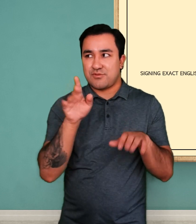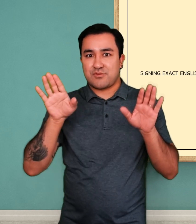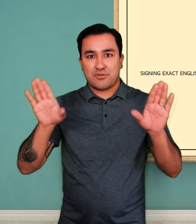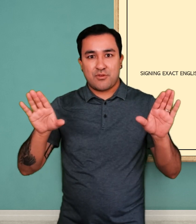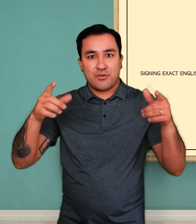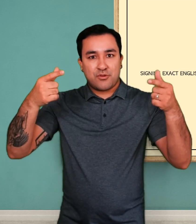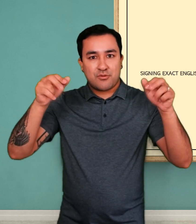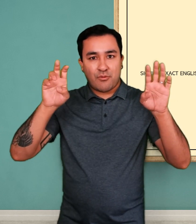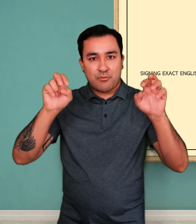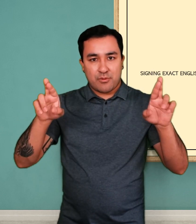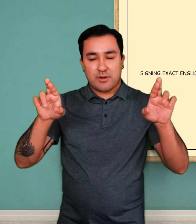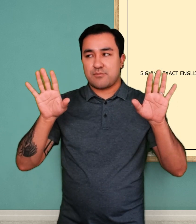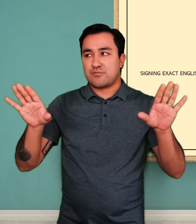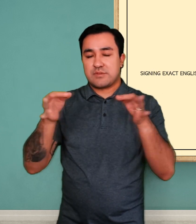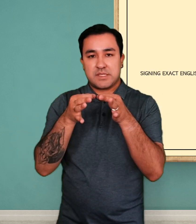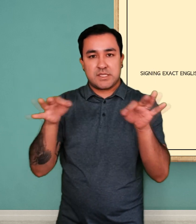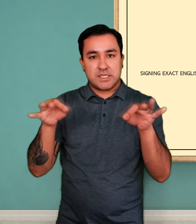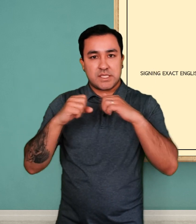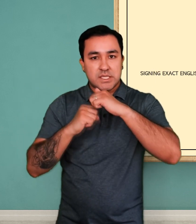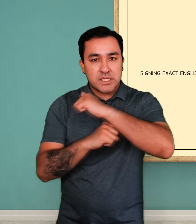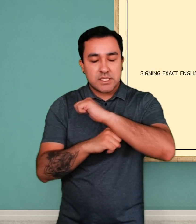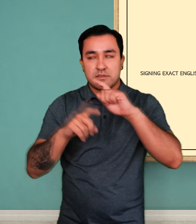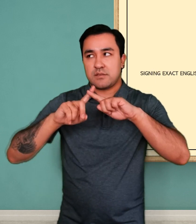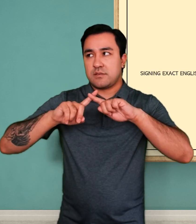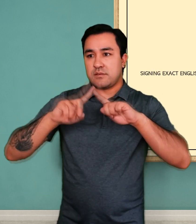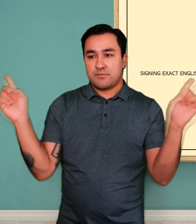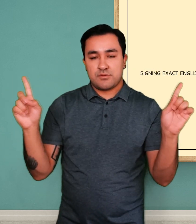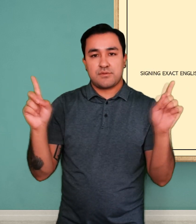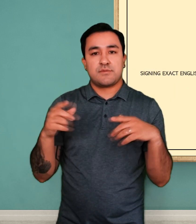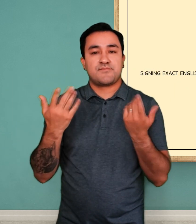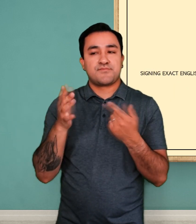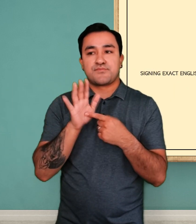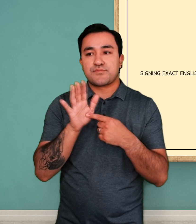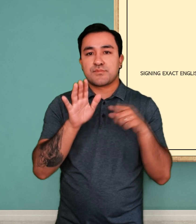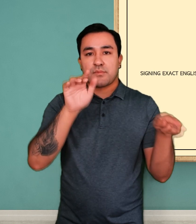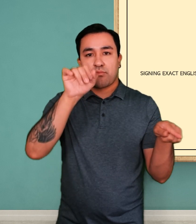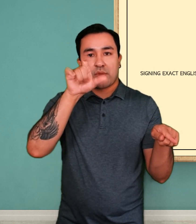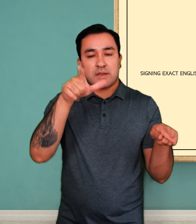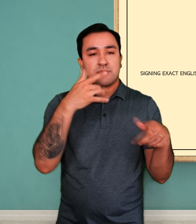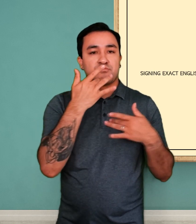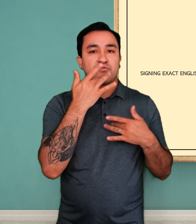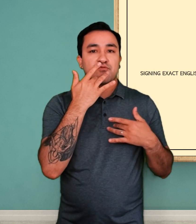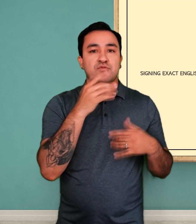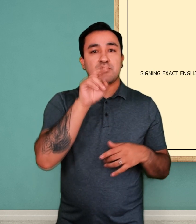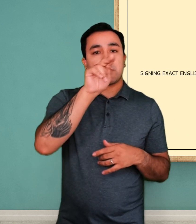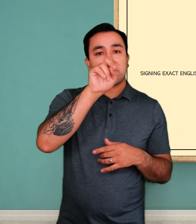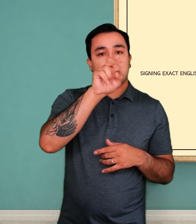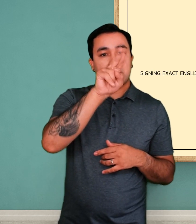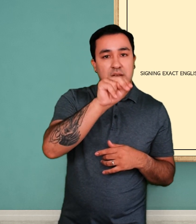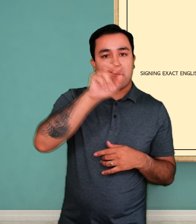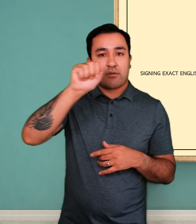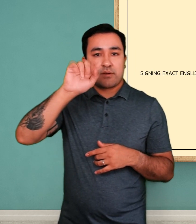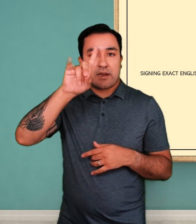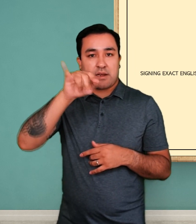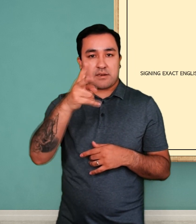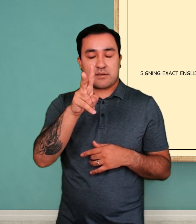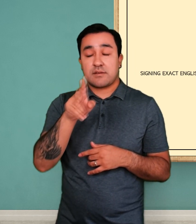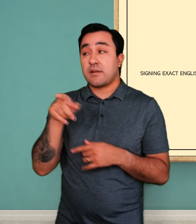sentence structures. For example, ASL prefers the noun-adjective format, whereas English prefers the